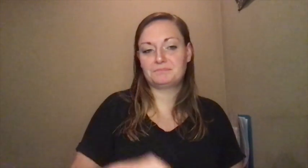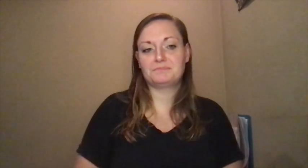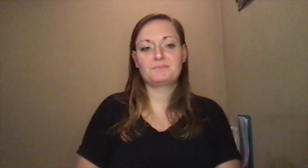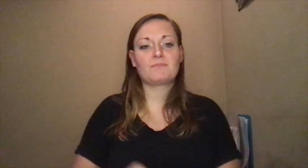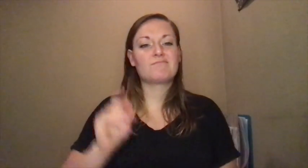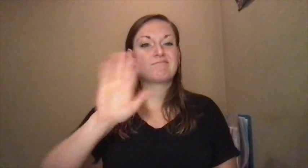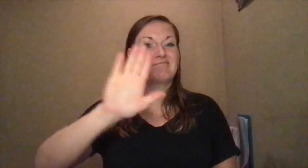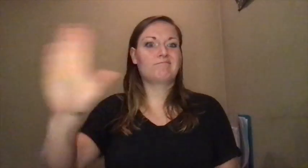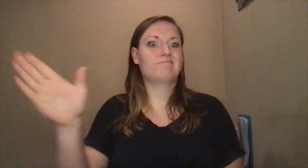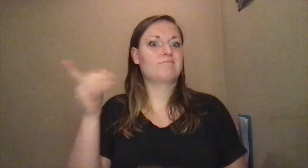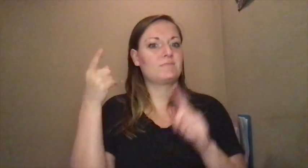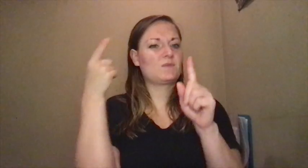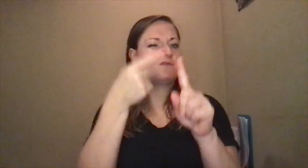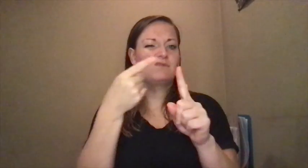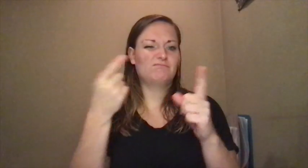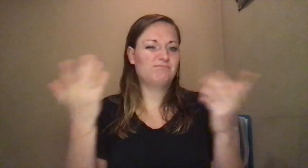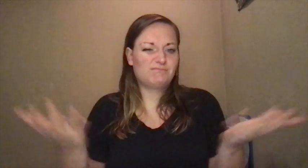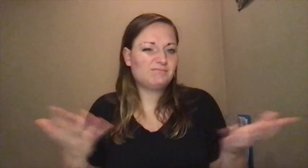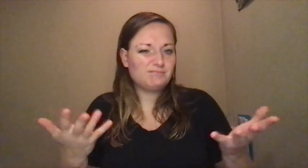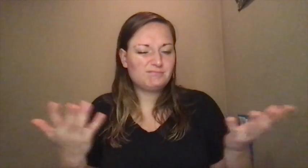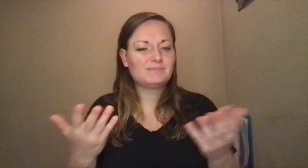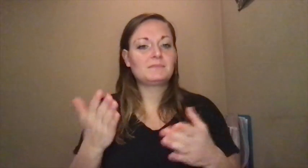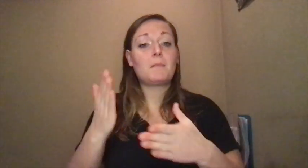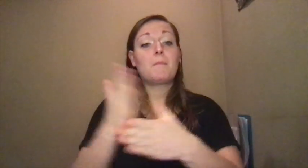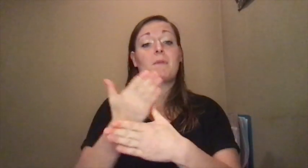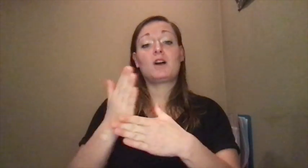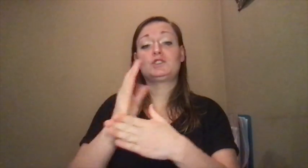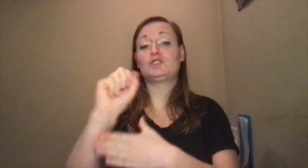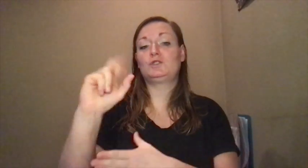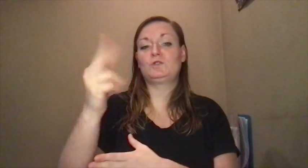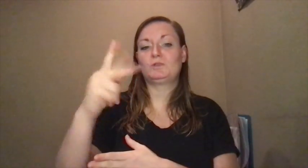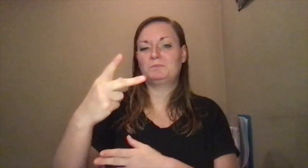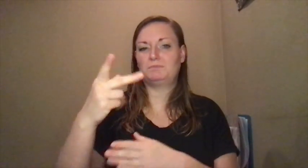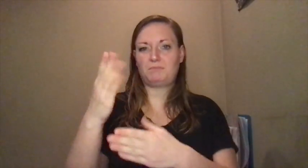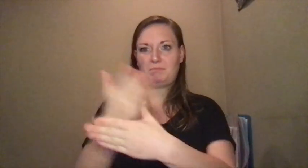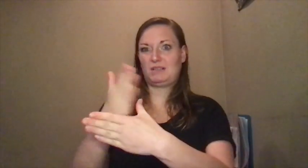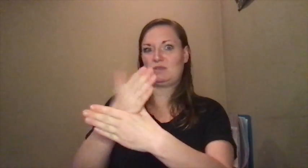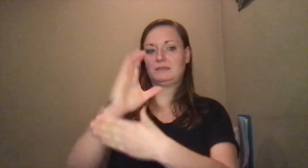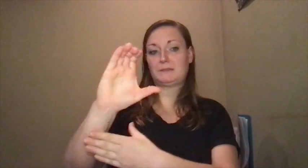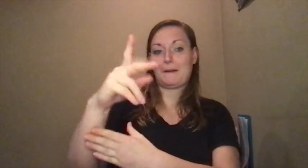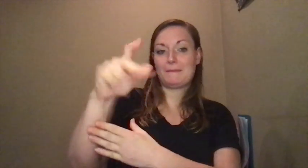Bro, you stink, dude. And he's chasing you.